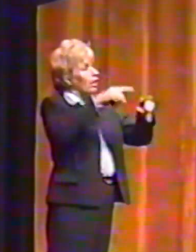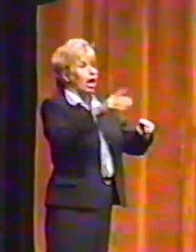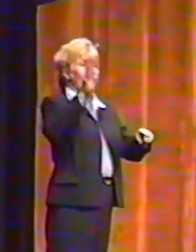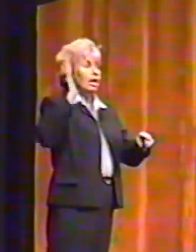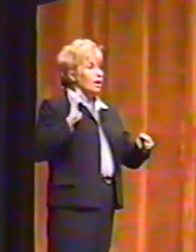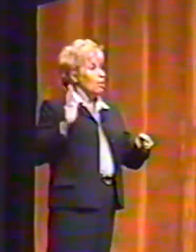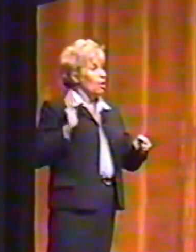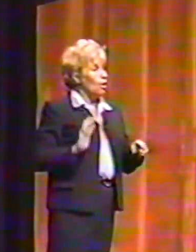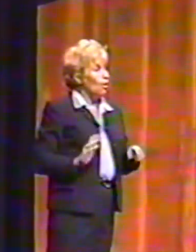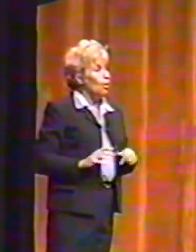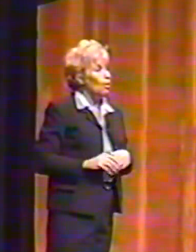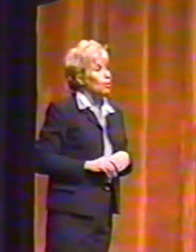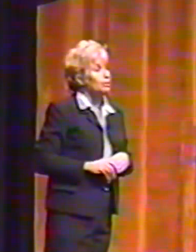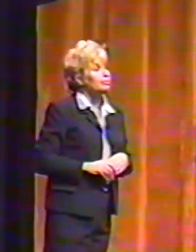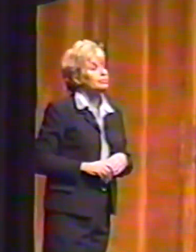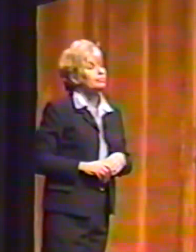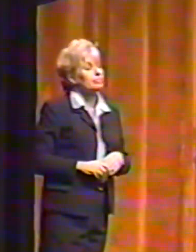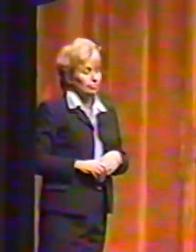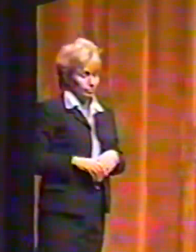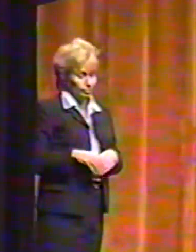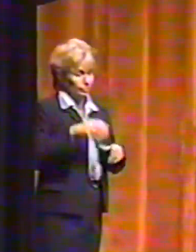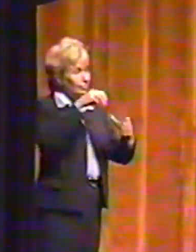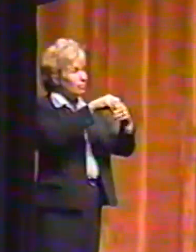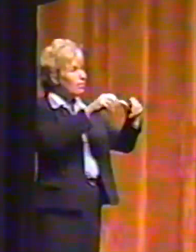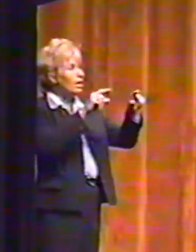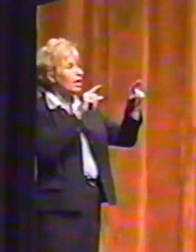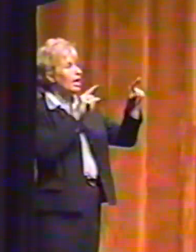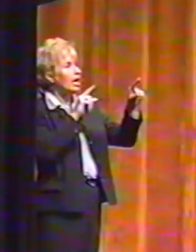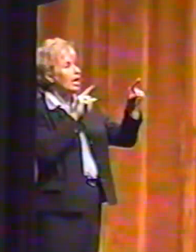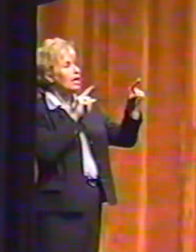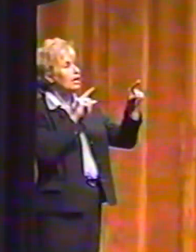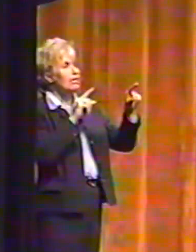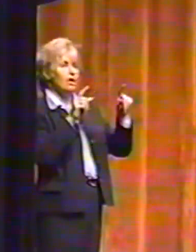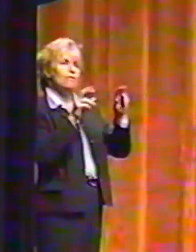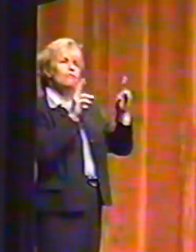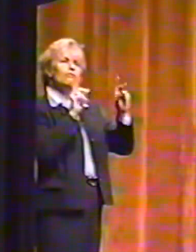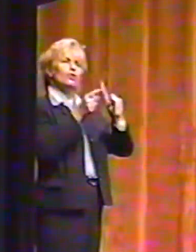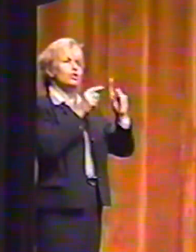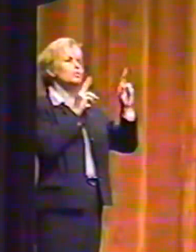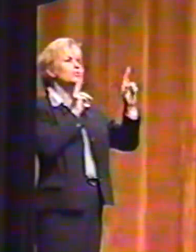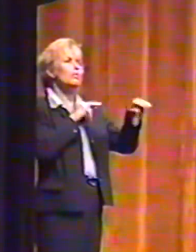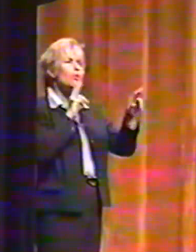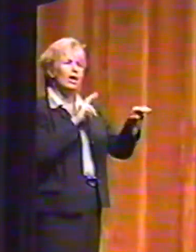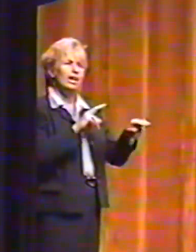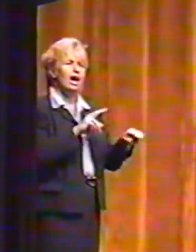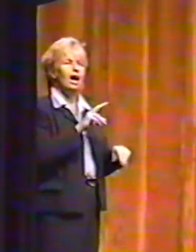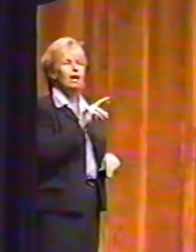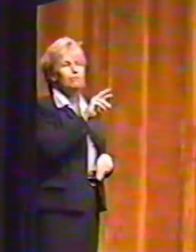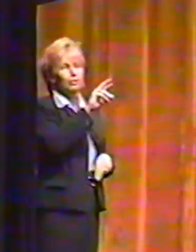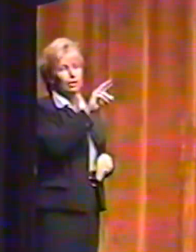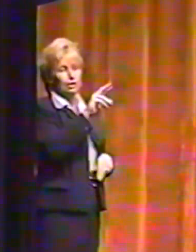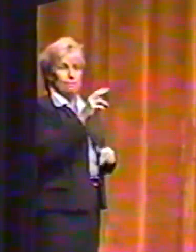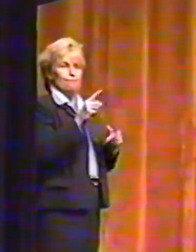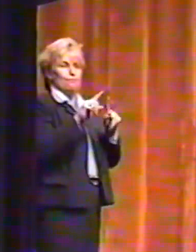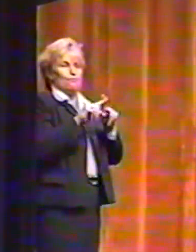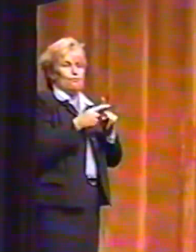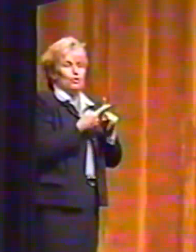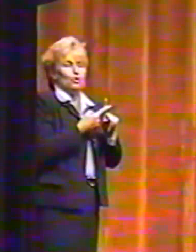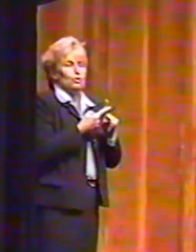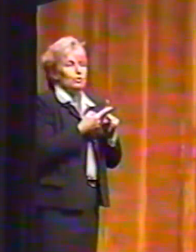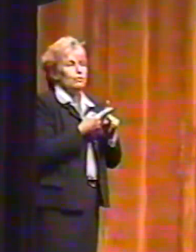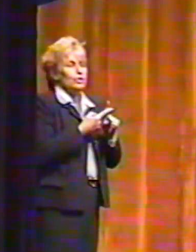The only series in the reporting, particularly of Rich and Julie early on, had impact. The local INS director